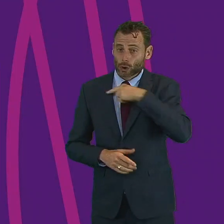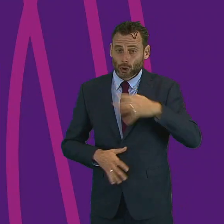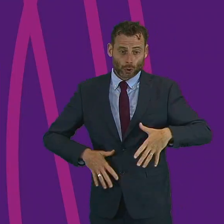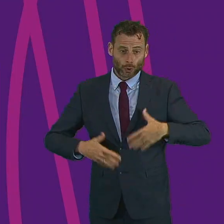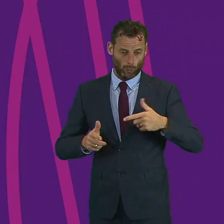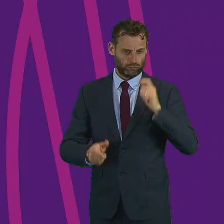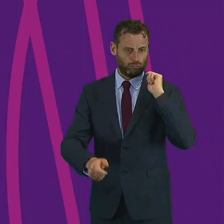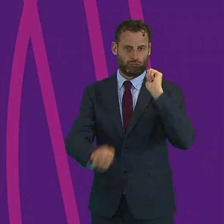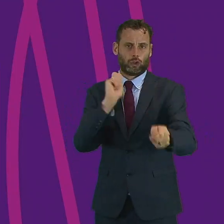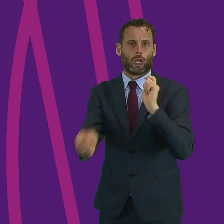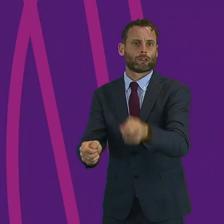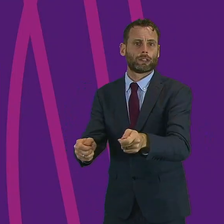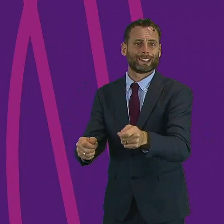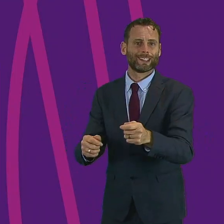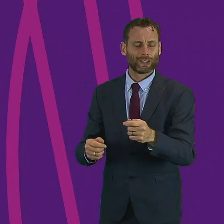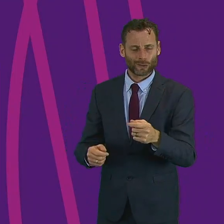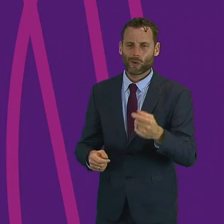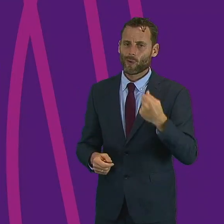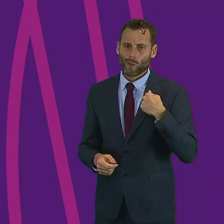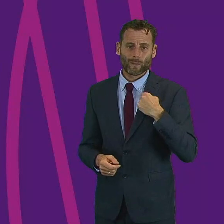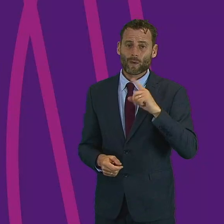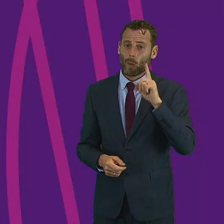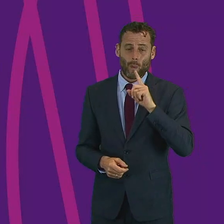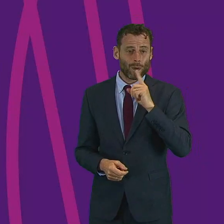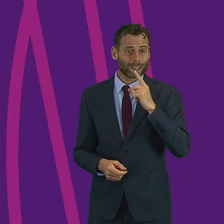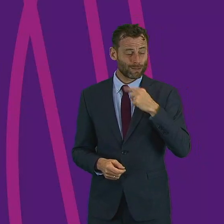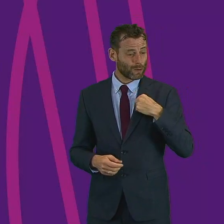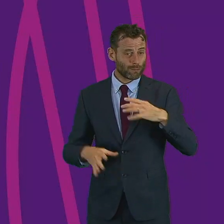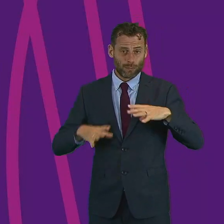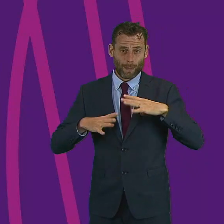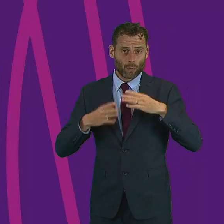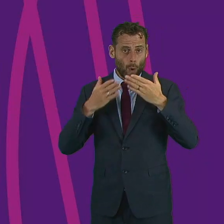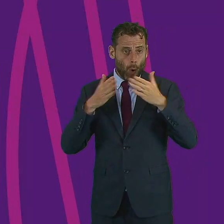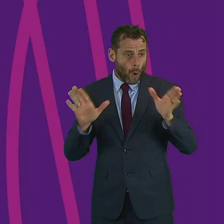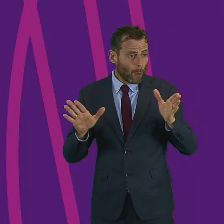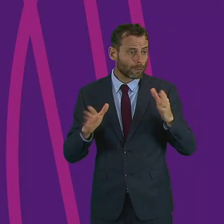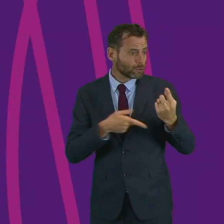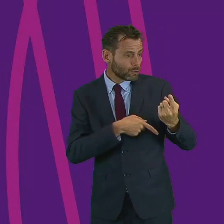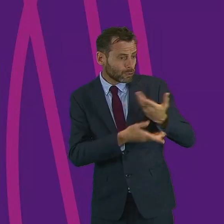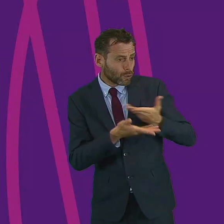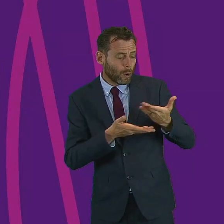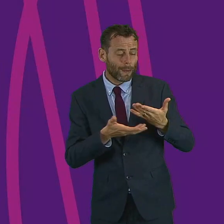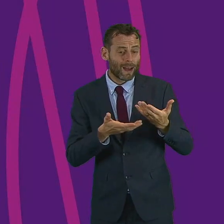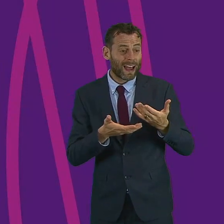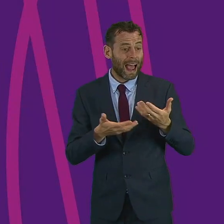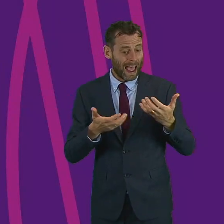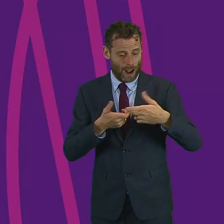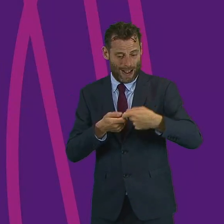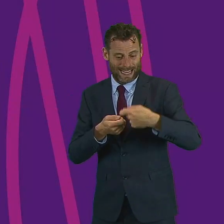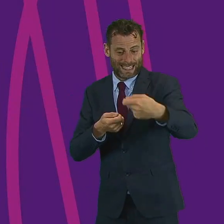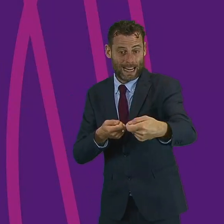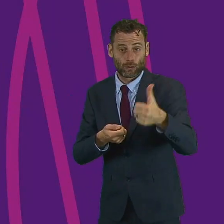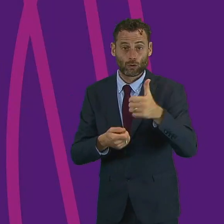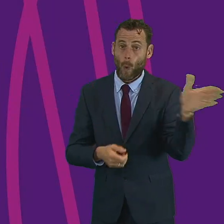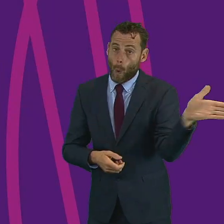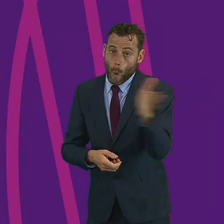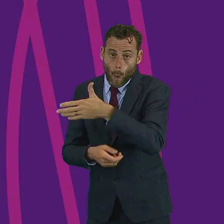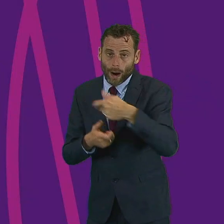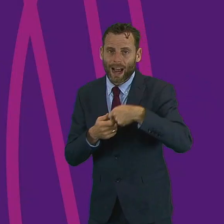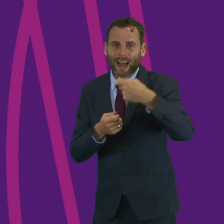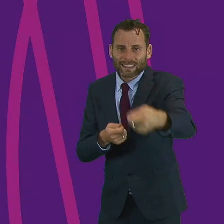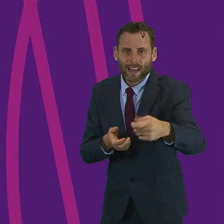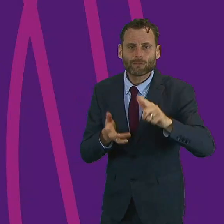the number of coronavirus cases increasing, it does create a real worry for the economy and jobs, and makes it all the more important that the